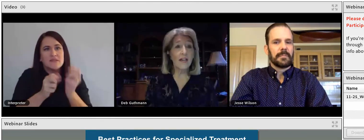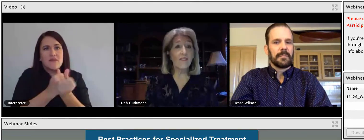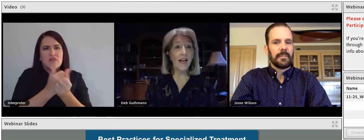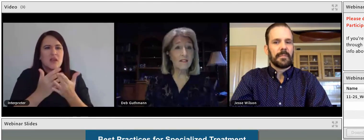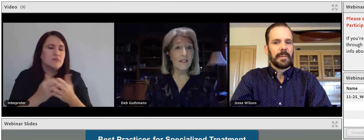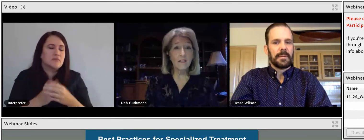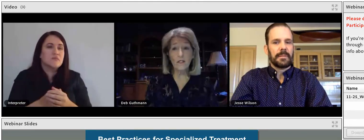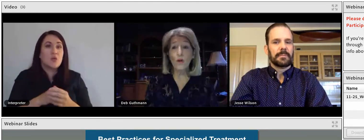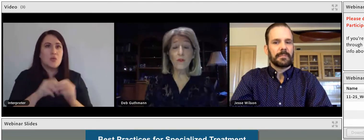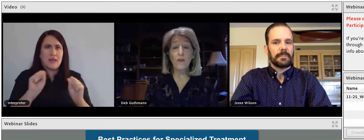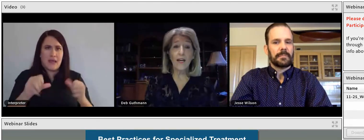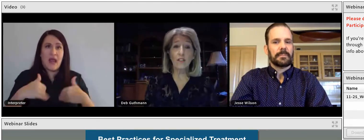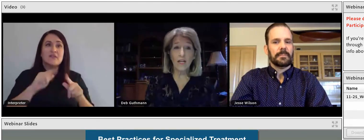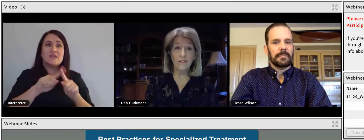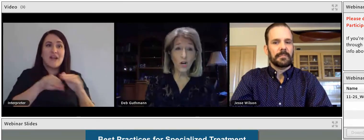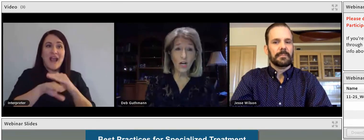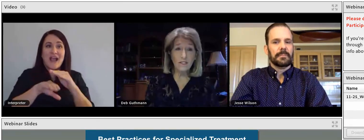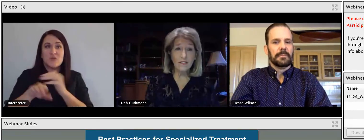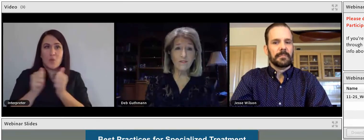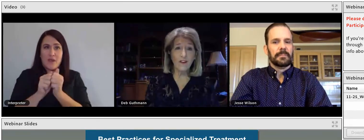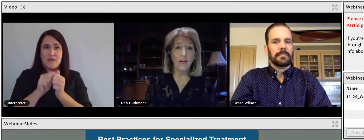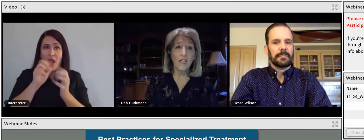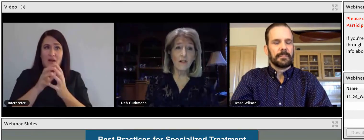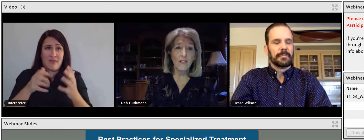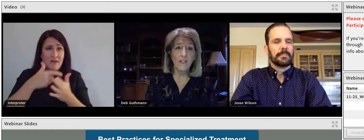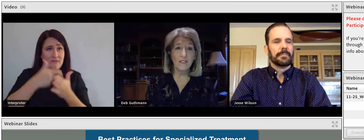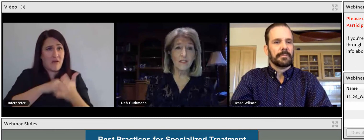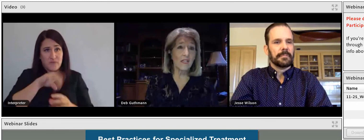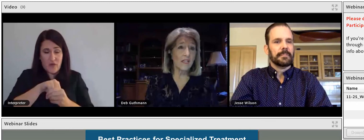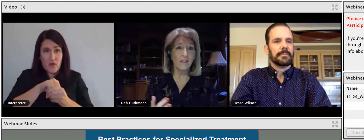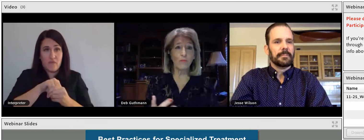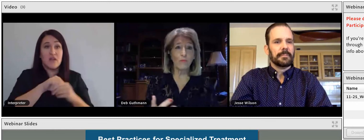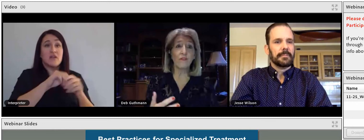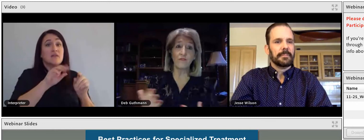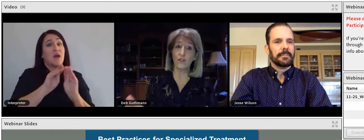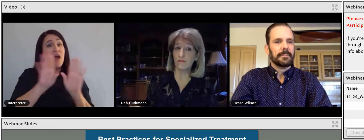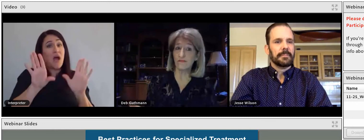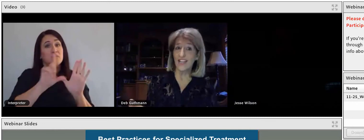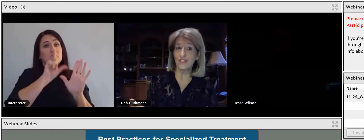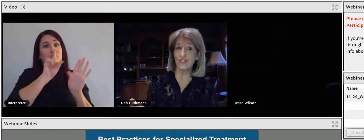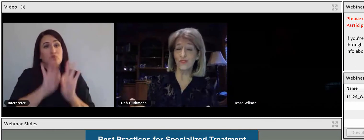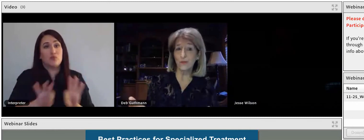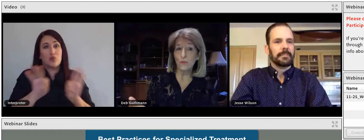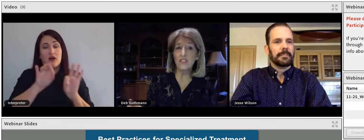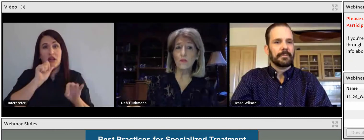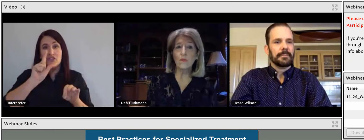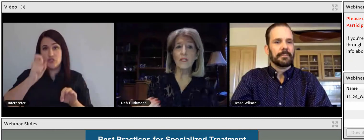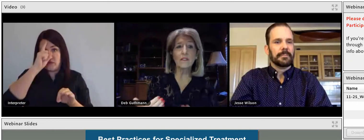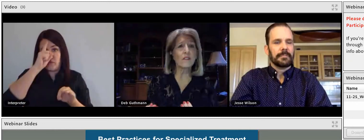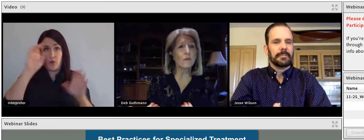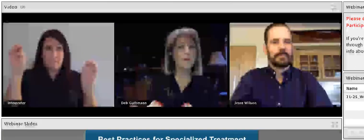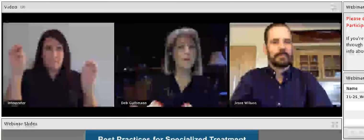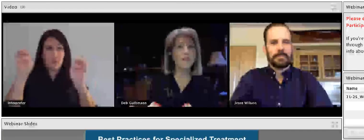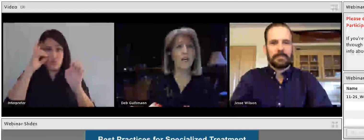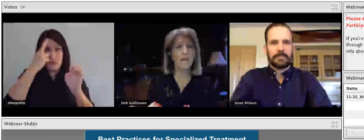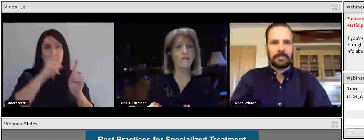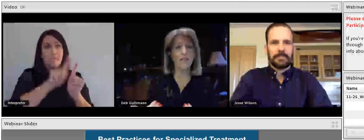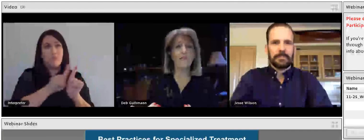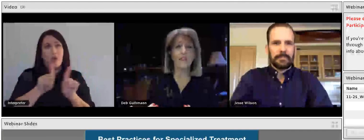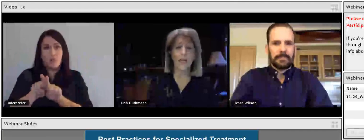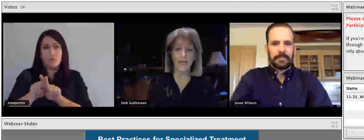of ways you could have access without a lot of cost involved, and obviously it's important for not just for emergency reasons,